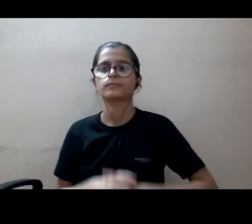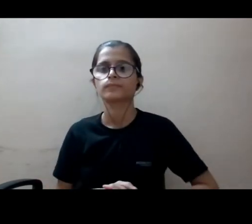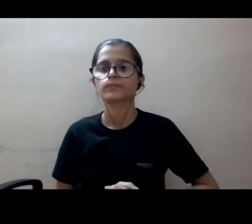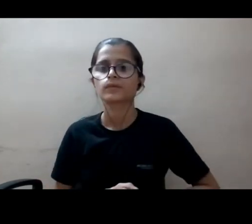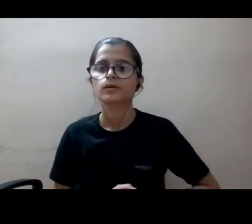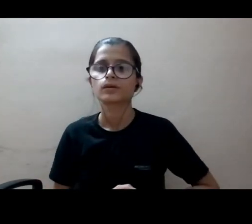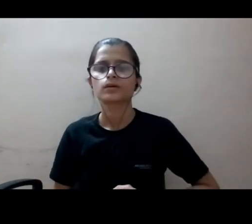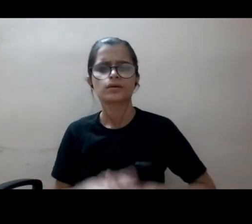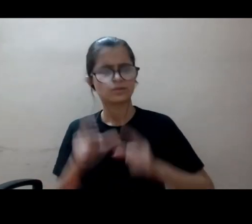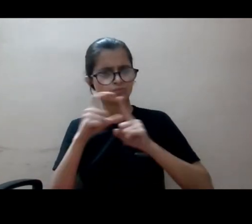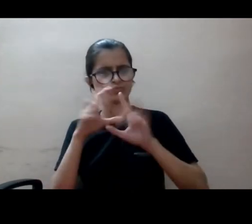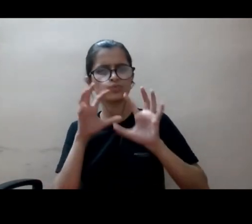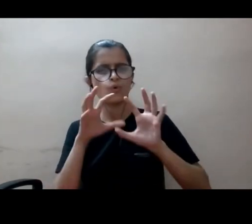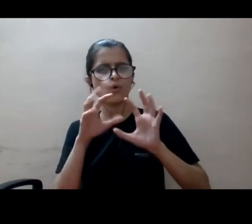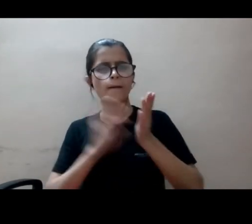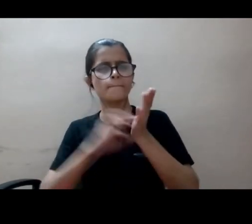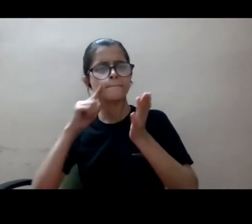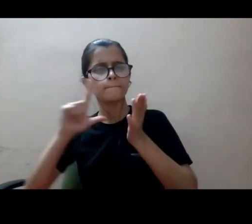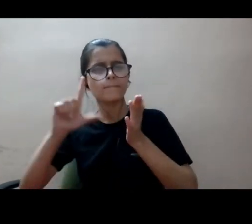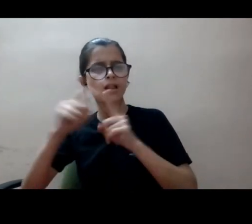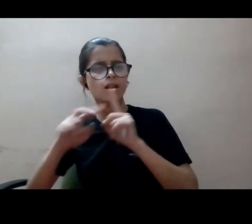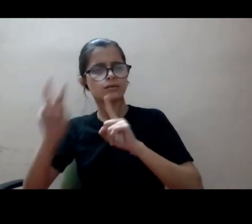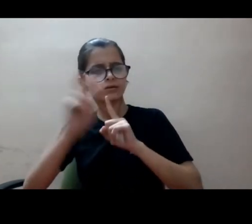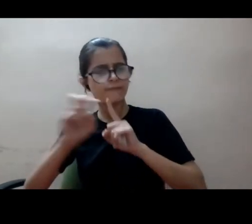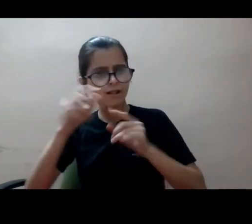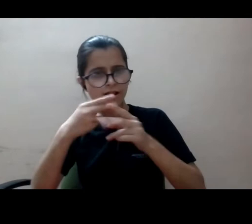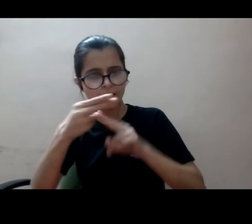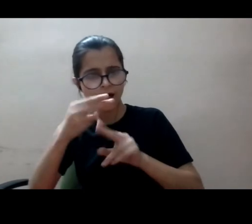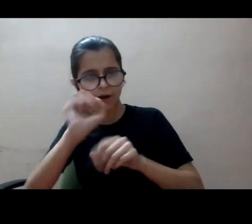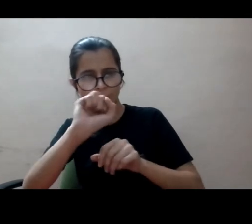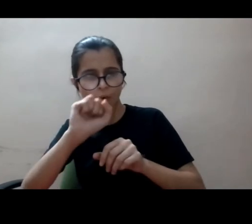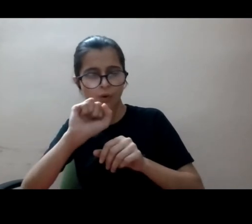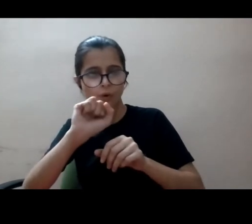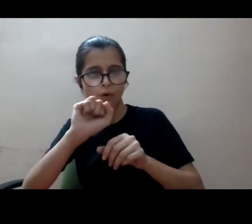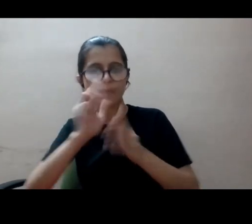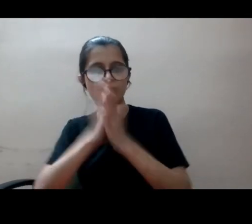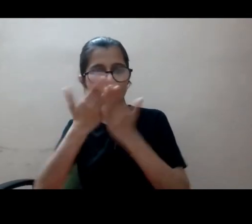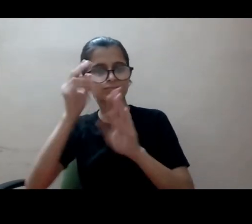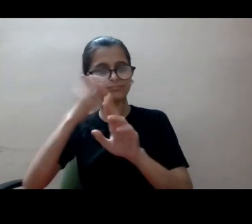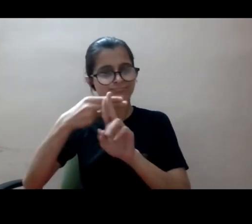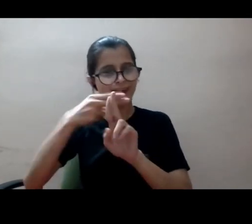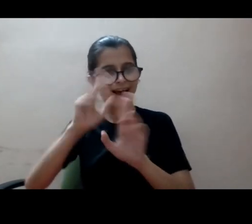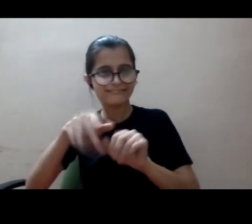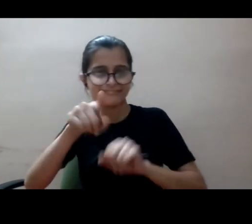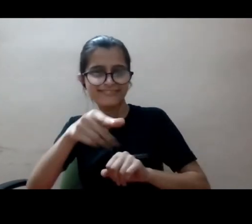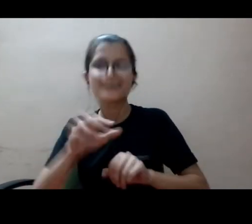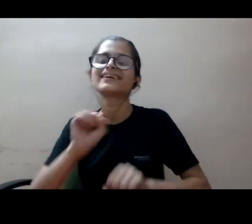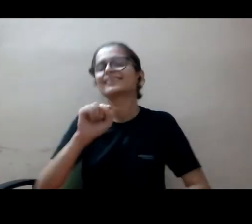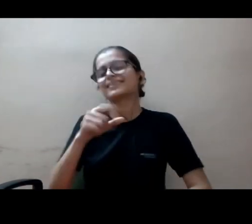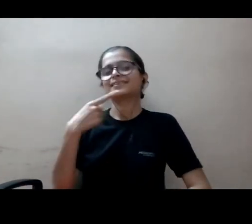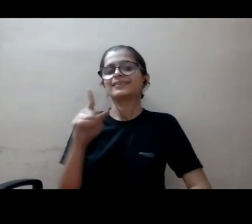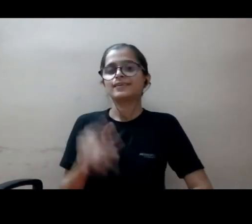Will Travel. That's also something of that Bahibul Islam can read. Right, of course, his books. Yes. Yeah. You know,